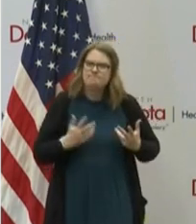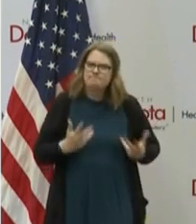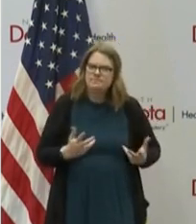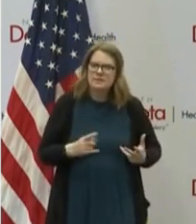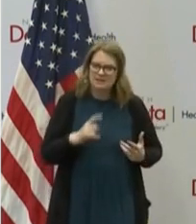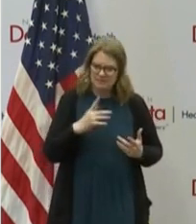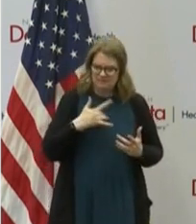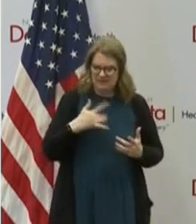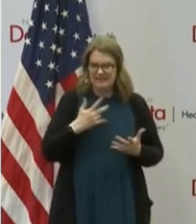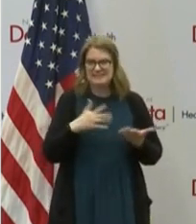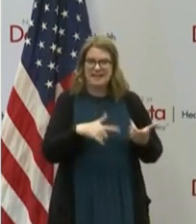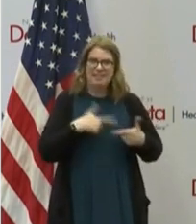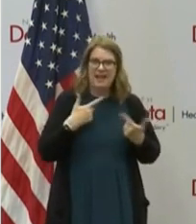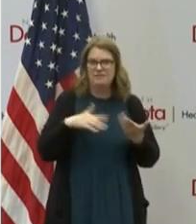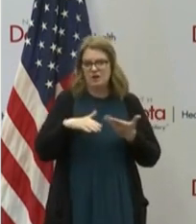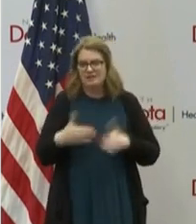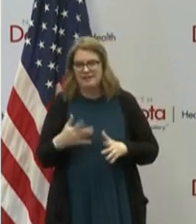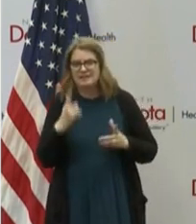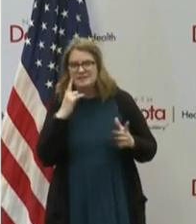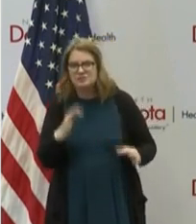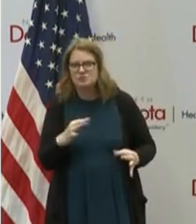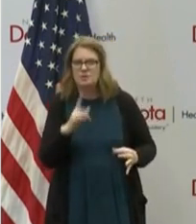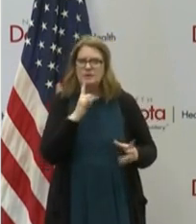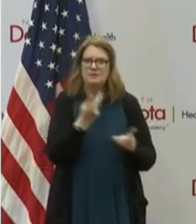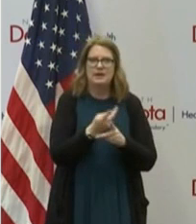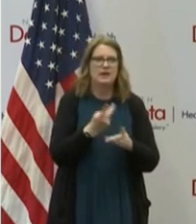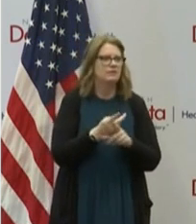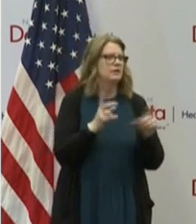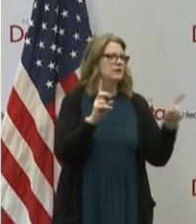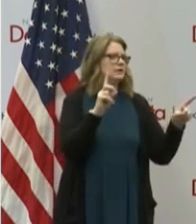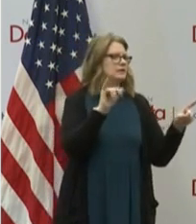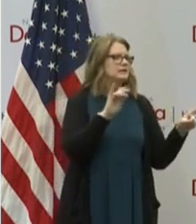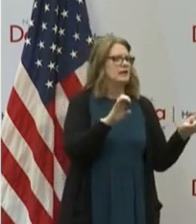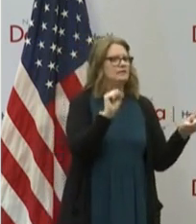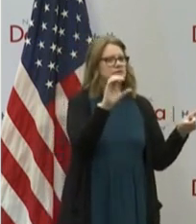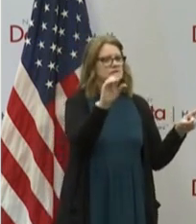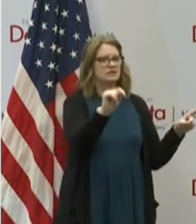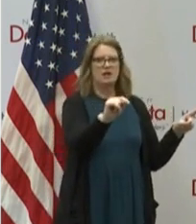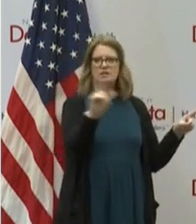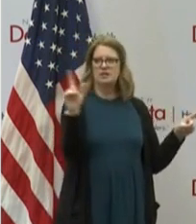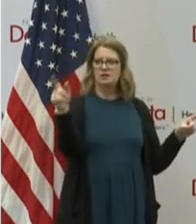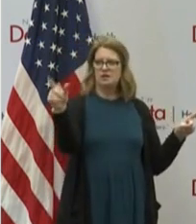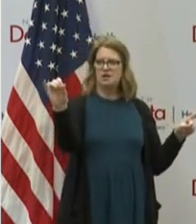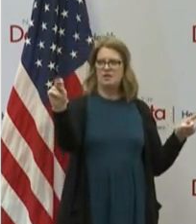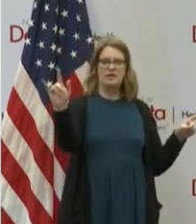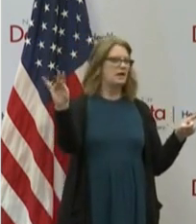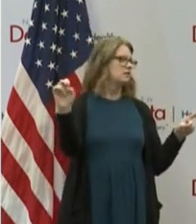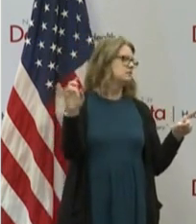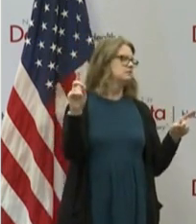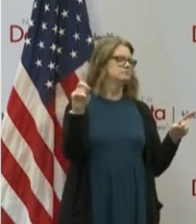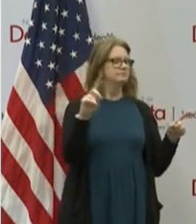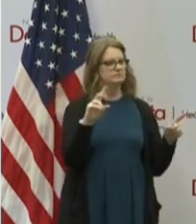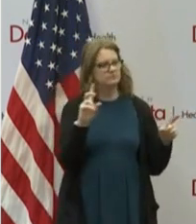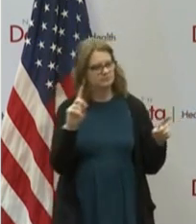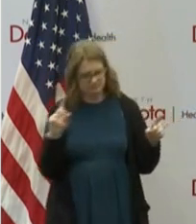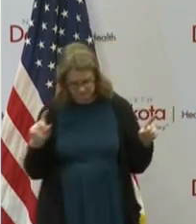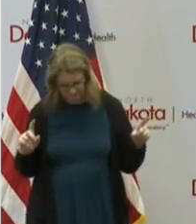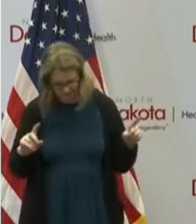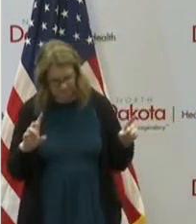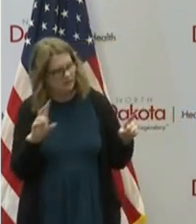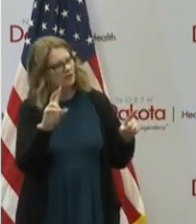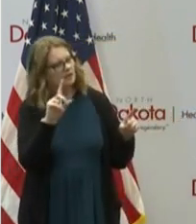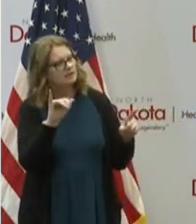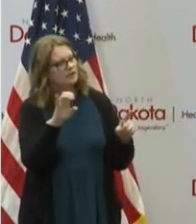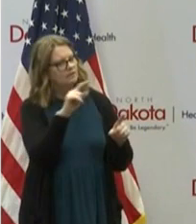decision, so we want to be really thoughtful about that. I'm going to go Dave and then Scott, and then we'll go online. Just back on the